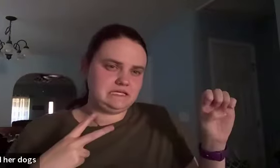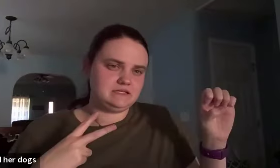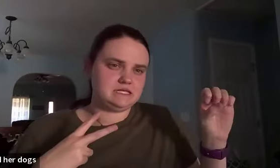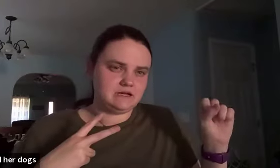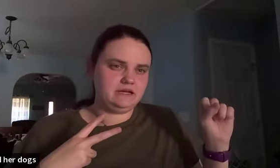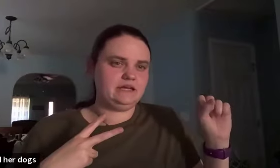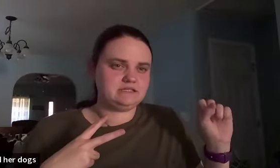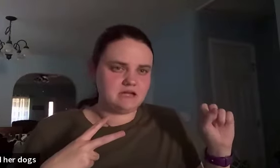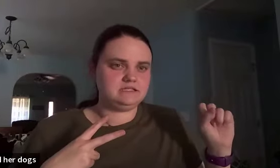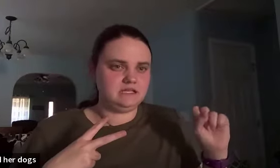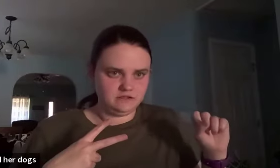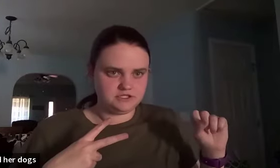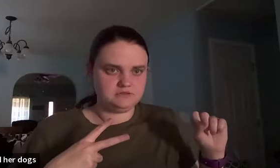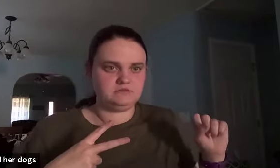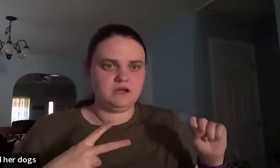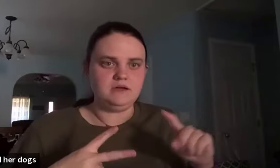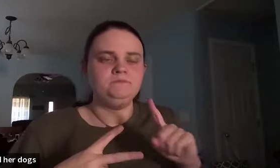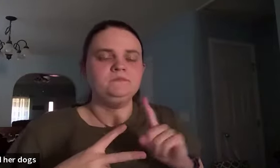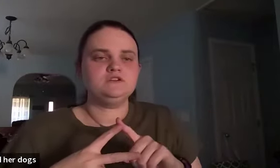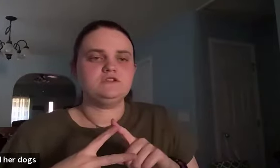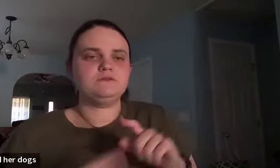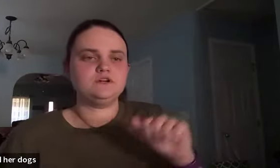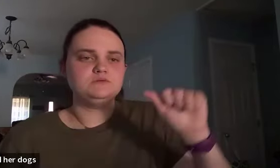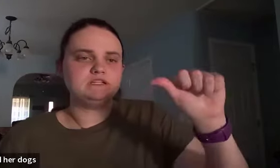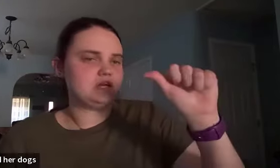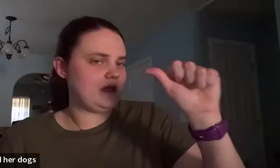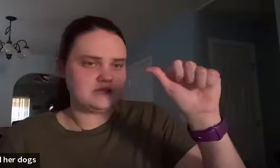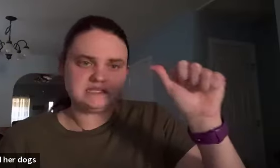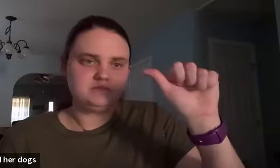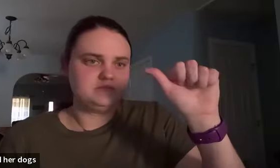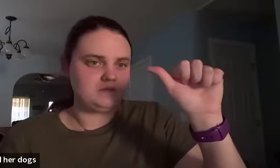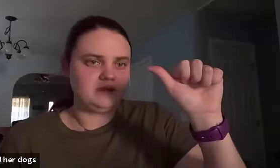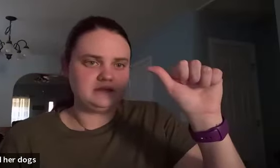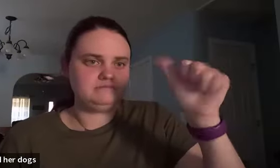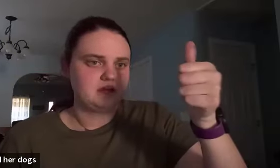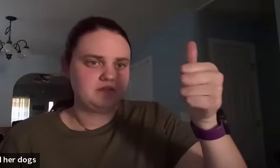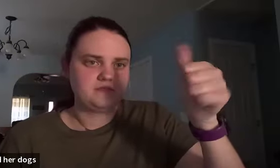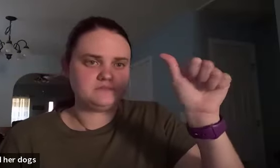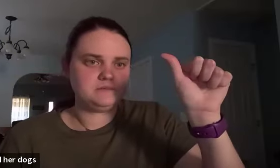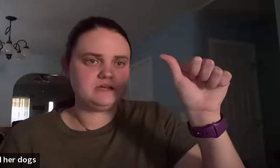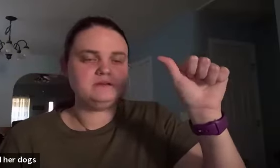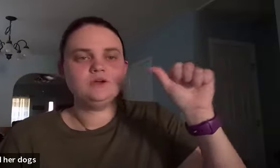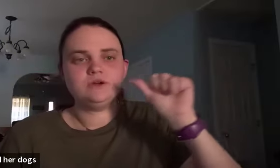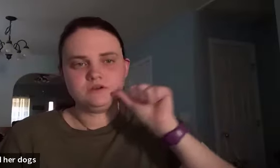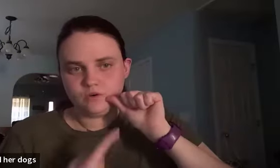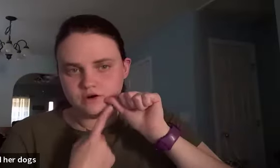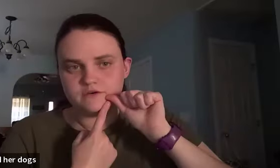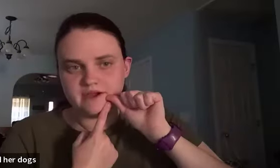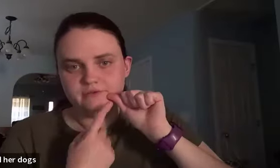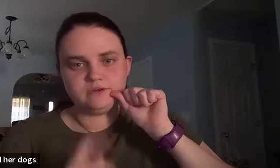C, that's signing exact English. Okay? So the first one is going to have that same thumb again, kind of that thumbs up again, corner of your mouth